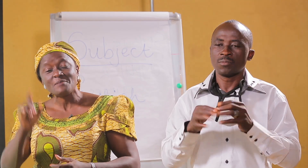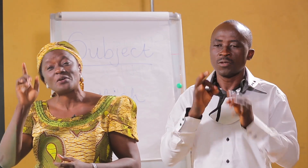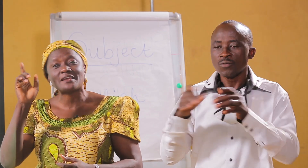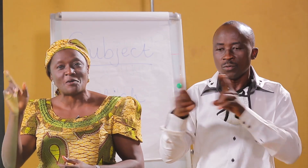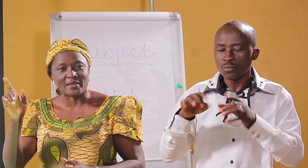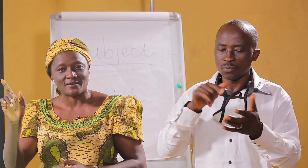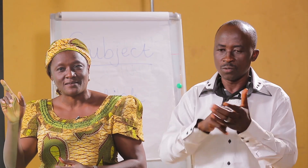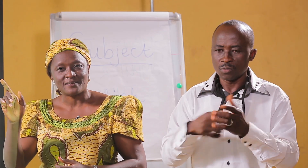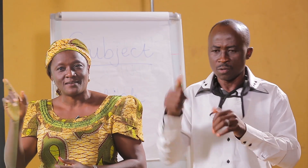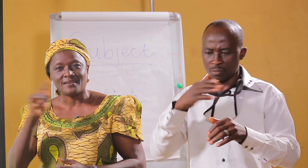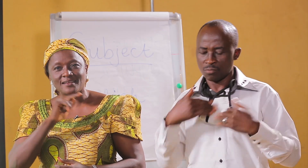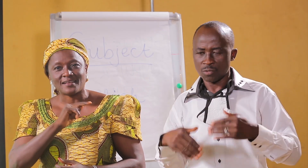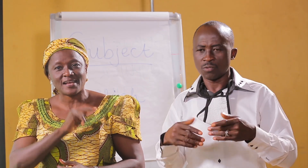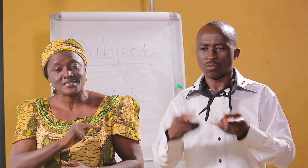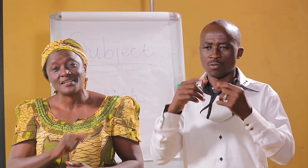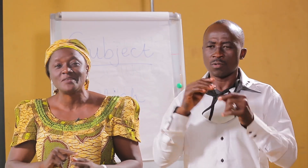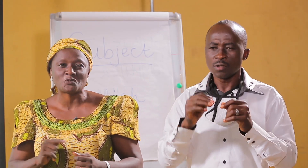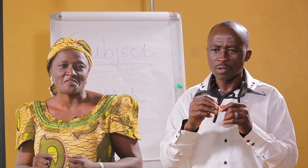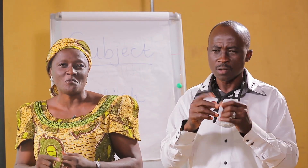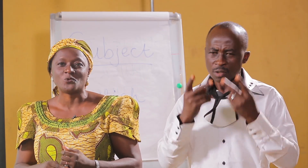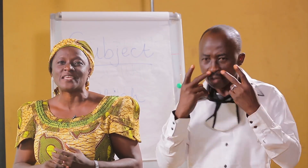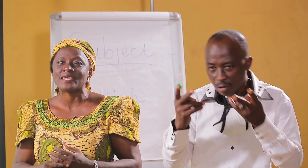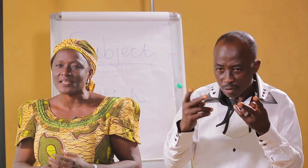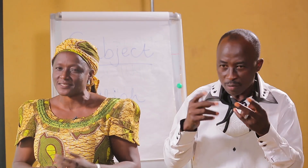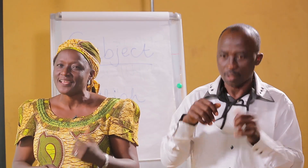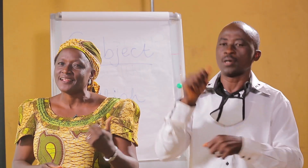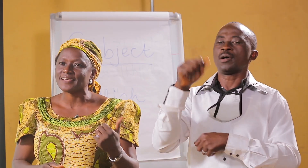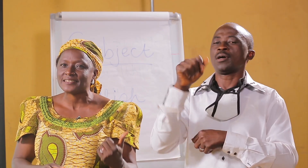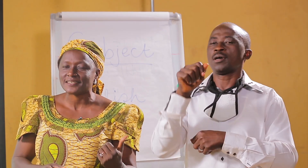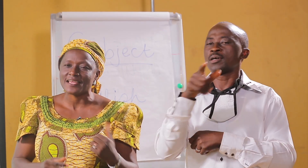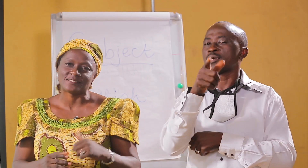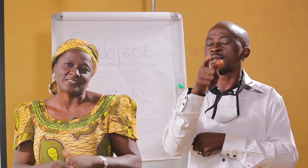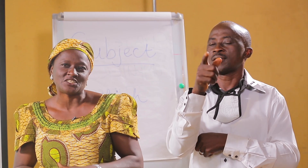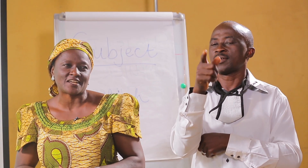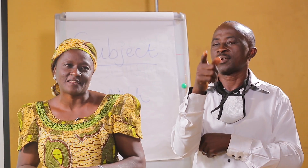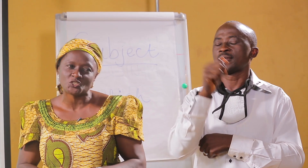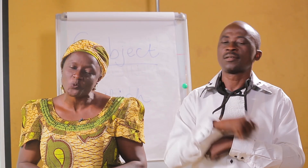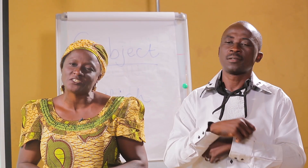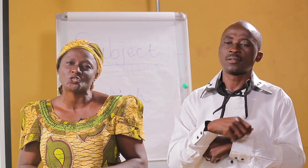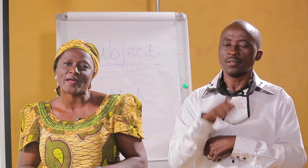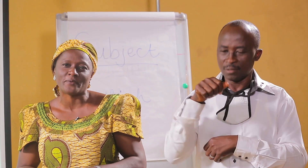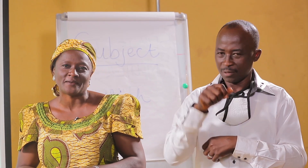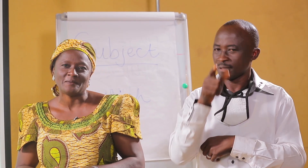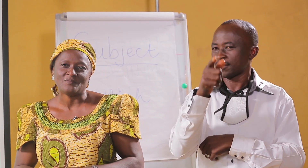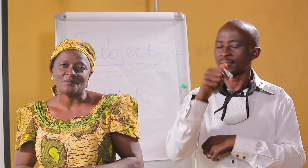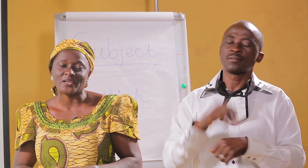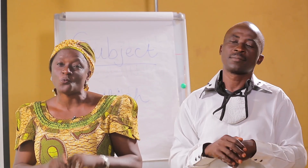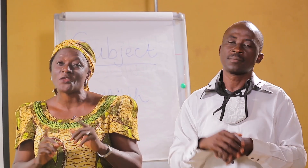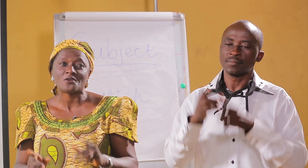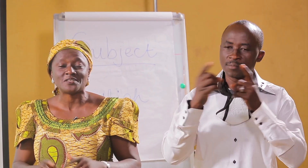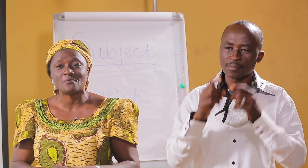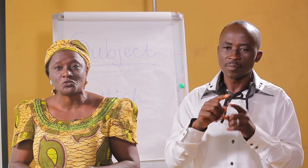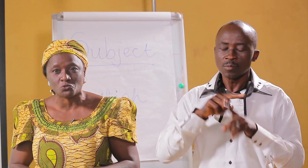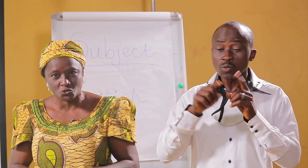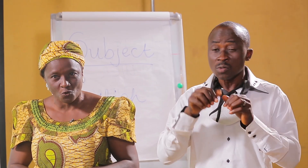this, anybody coming, catching a glimpse of him will say, yes, that is the teacher that she was describing. But